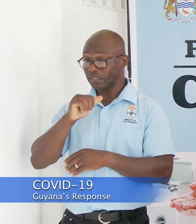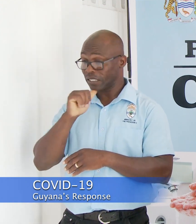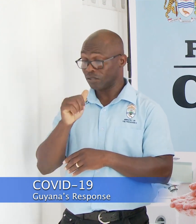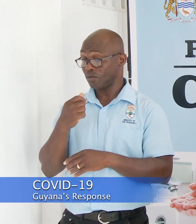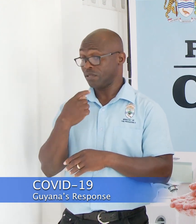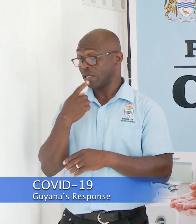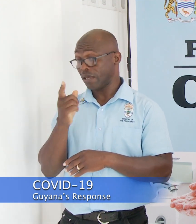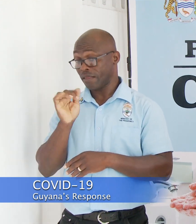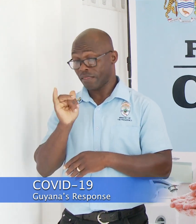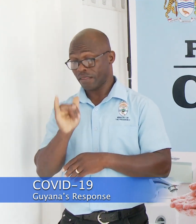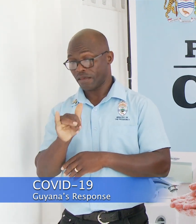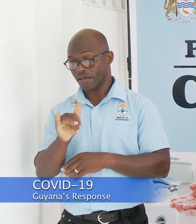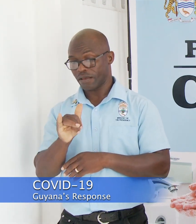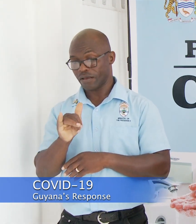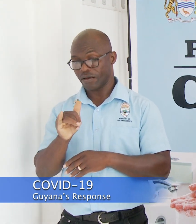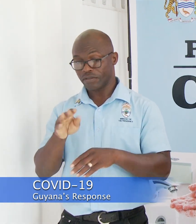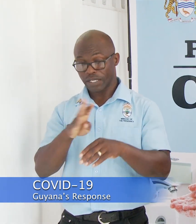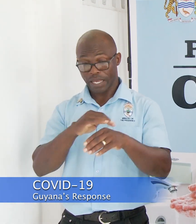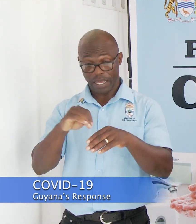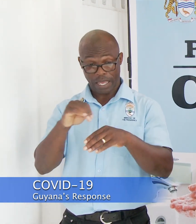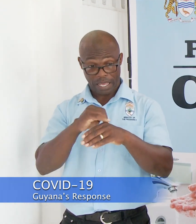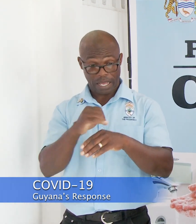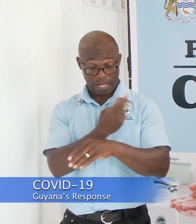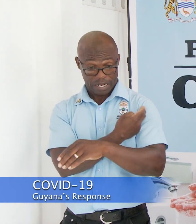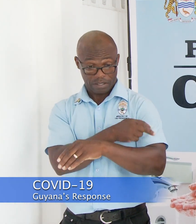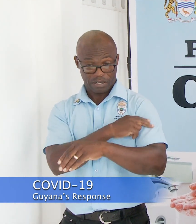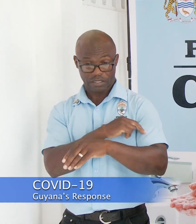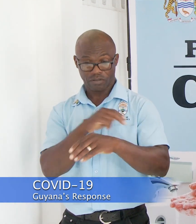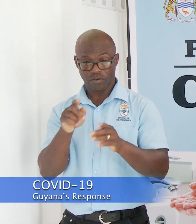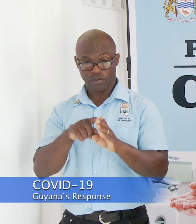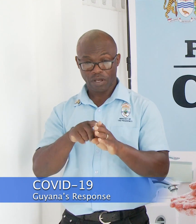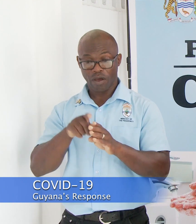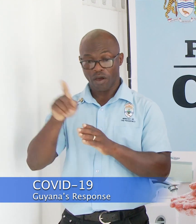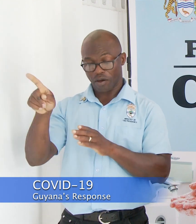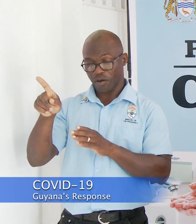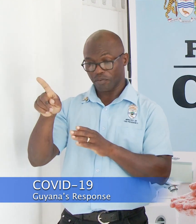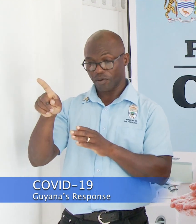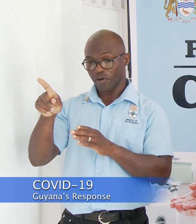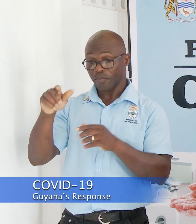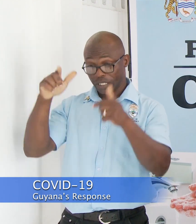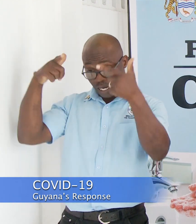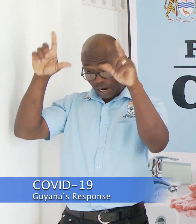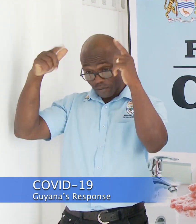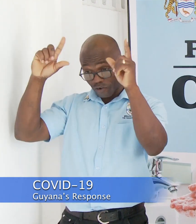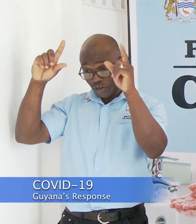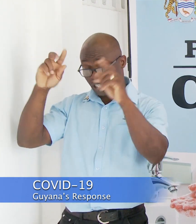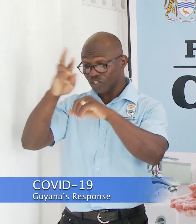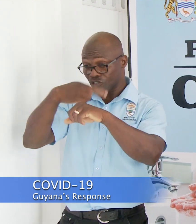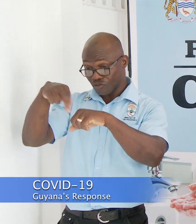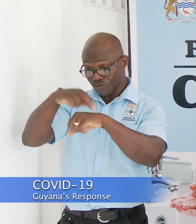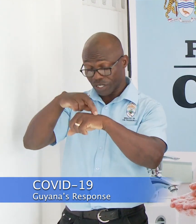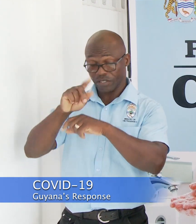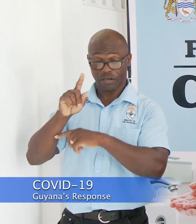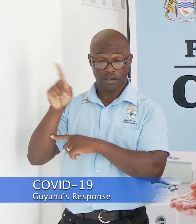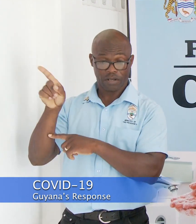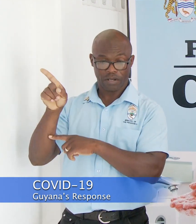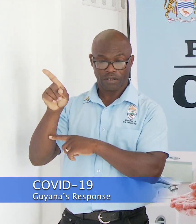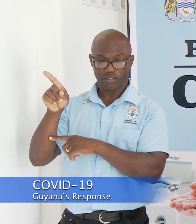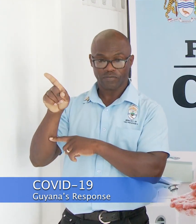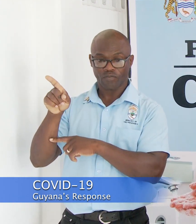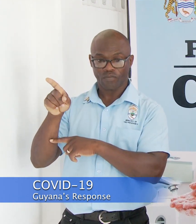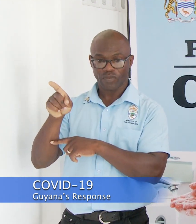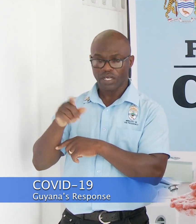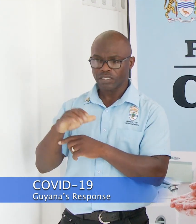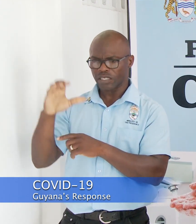Notwithstanding that, health officials in the Upper Takatu Demerara region have